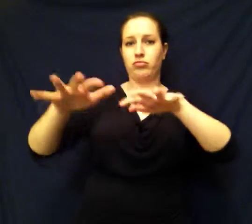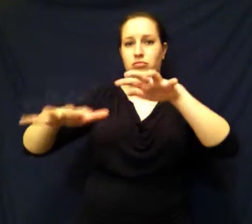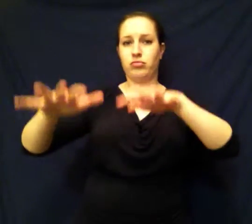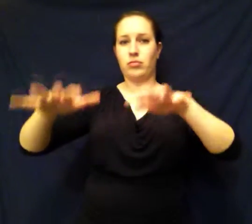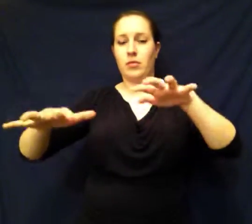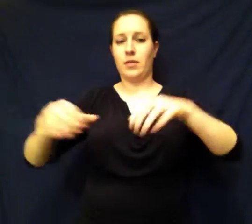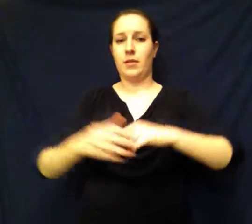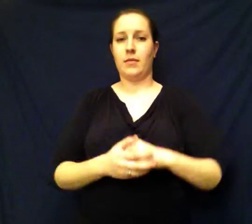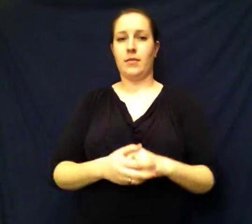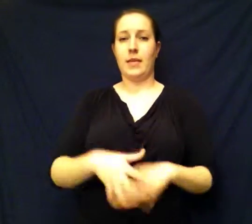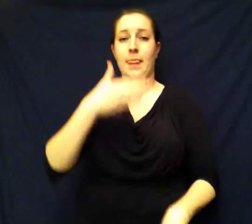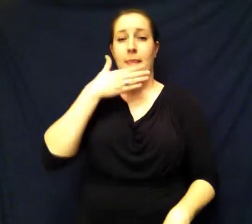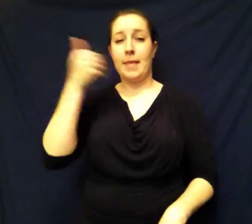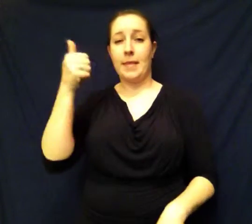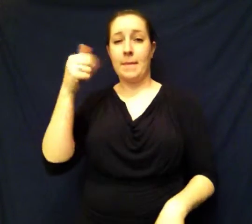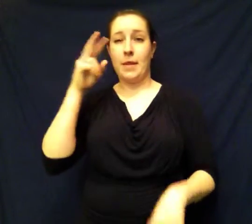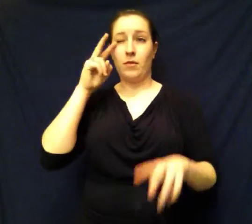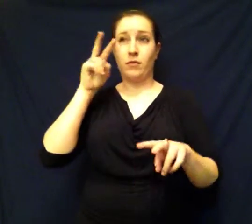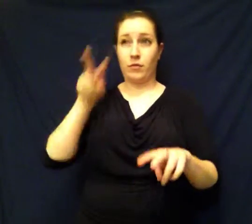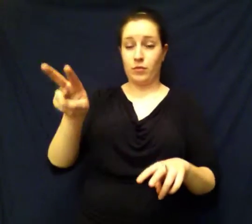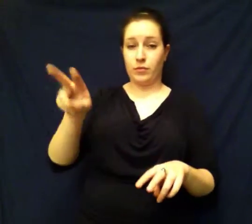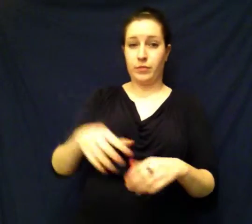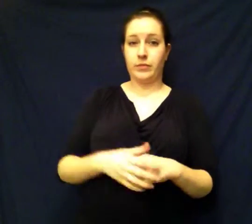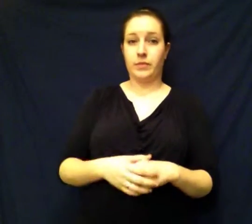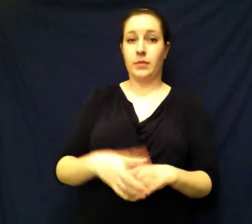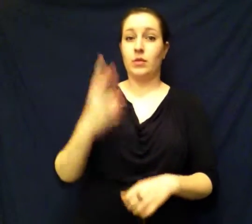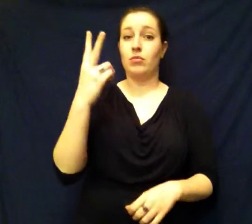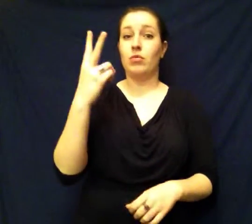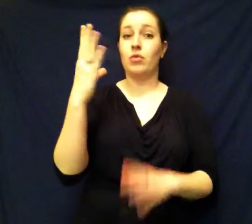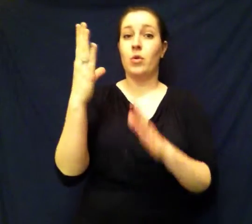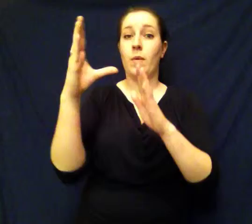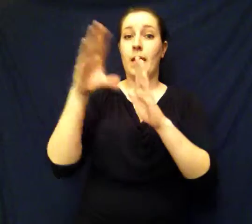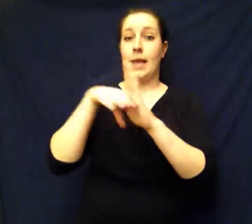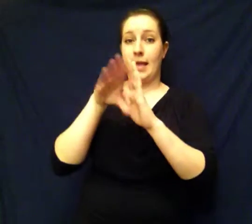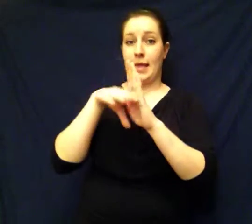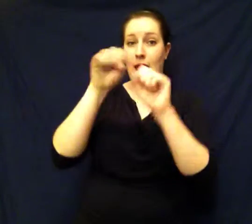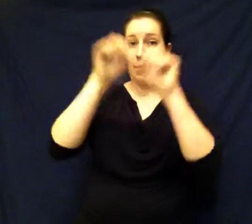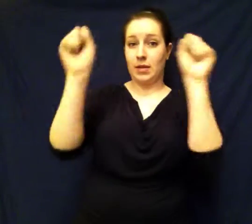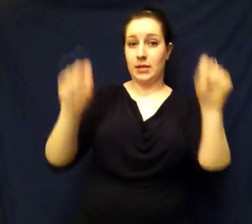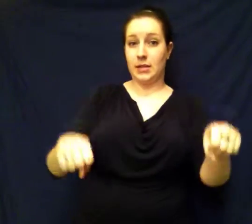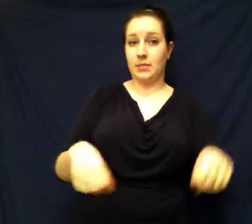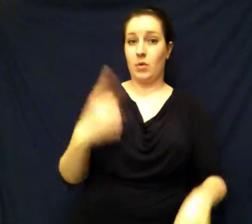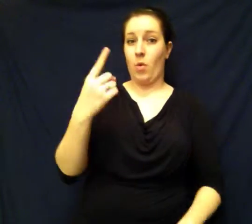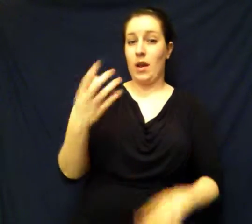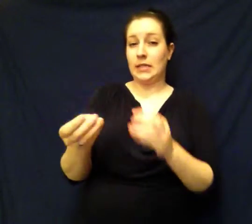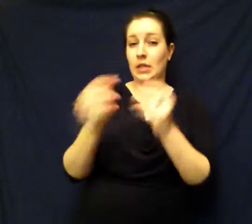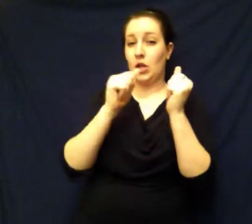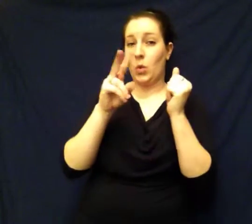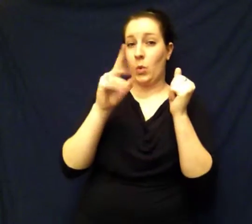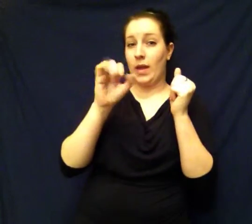We actually have 2 camera systems here. One is what's called the Quick View camera. The Quick View camera allows us to view the crawler as it's actually